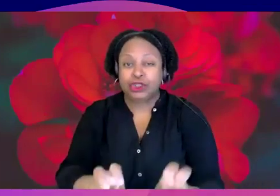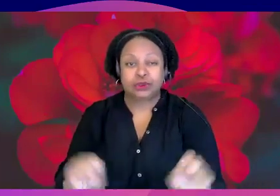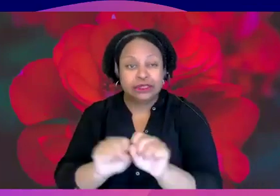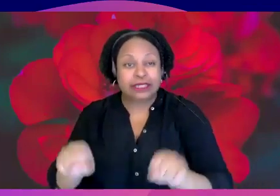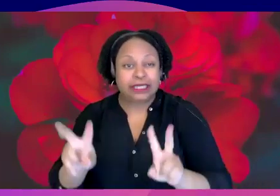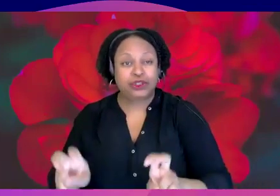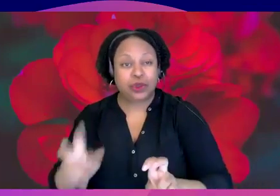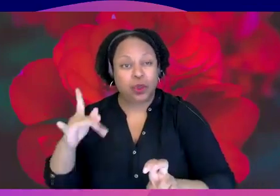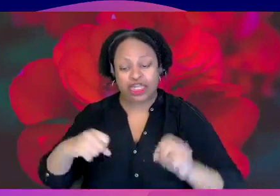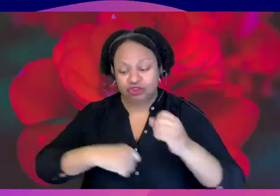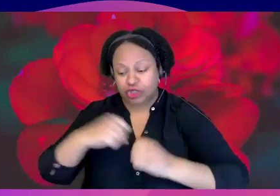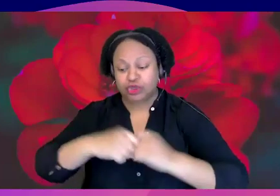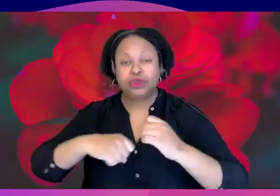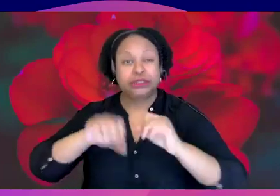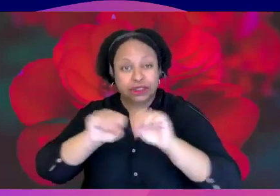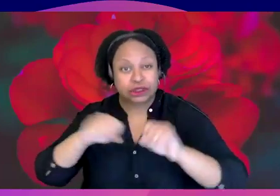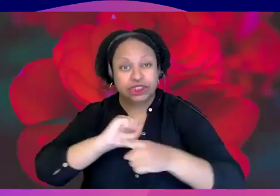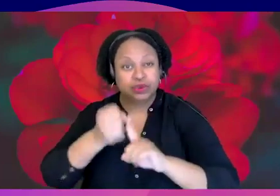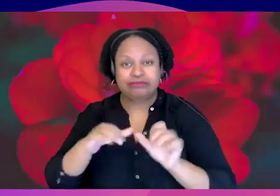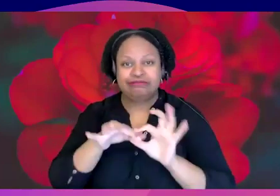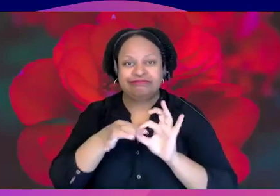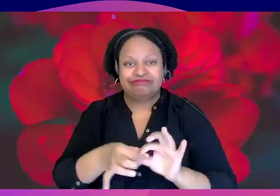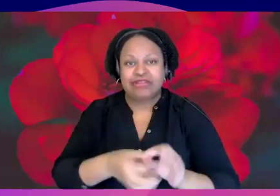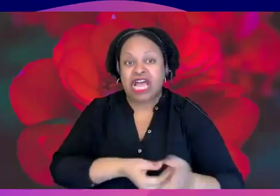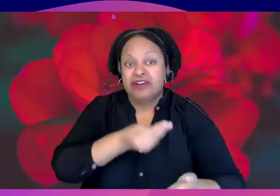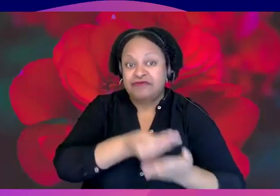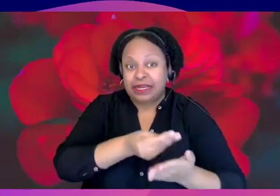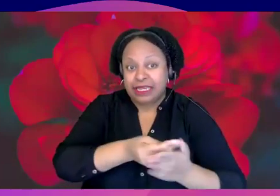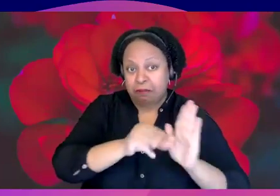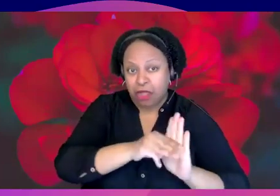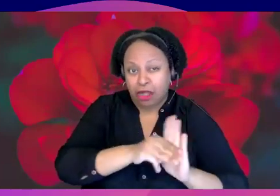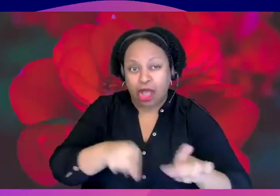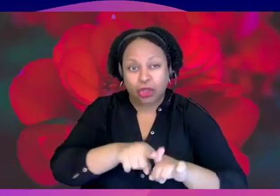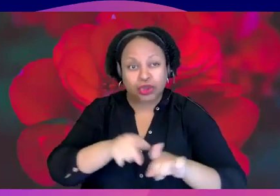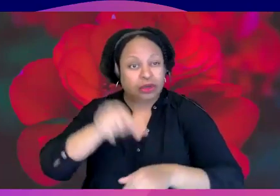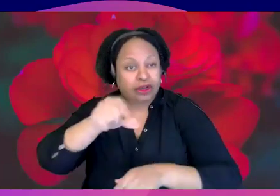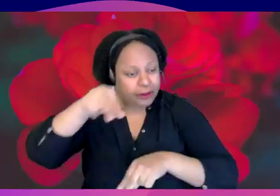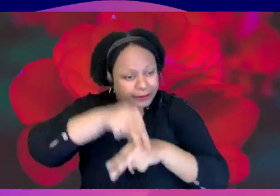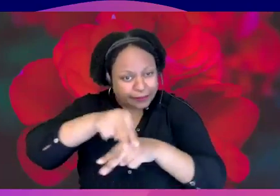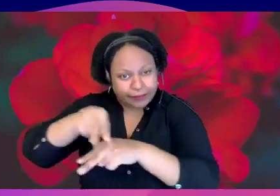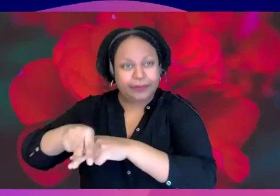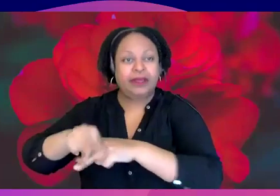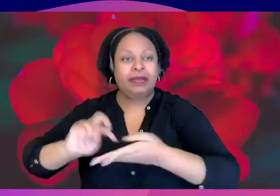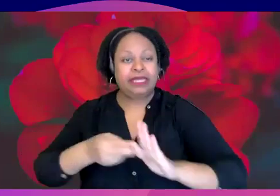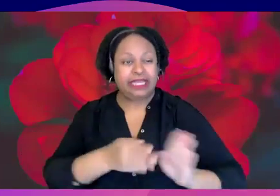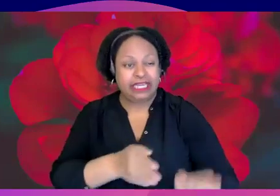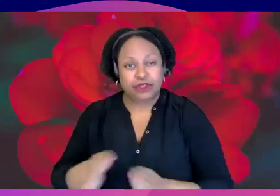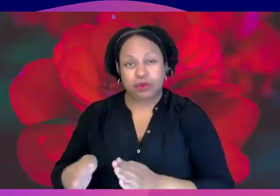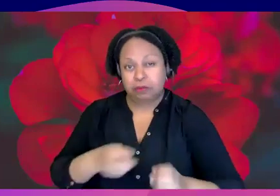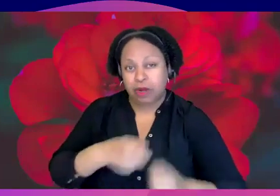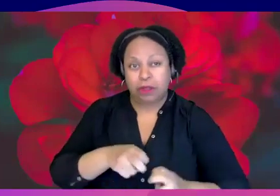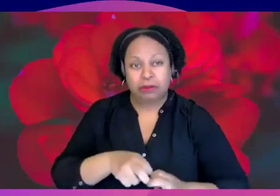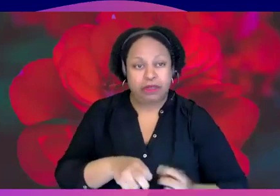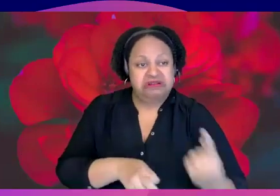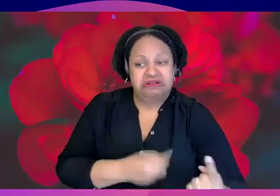to some structural factors related to funding models and state oversight, this moves us away from individualizing this as a problem